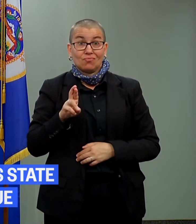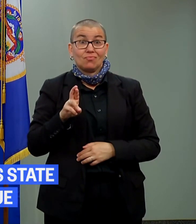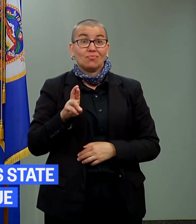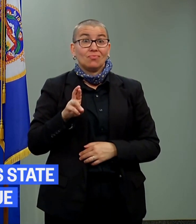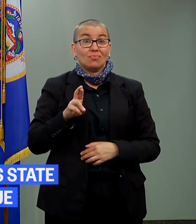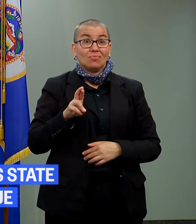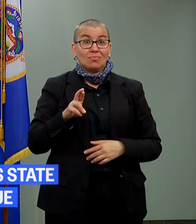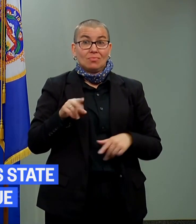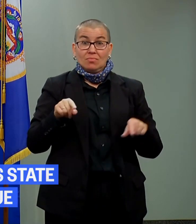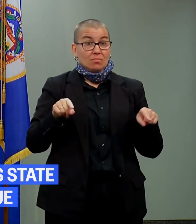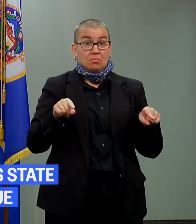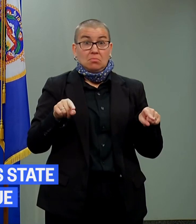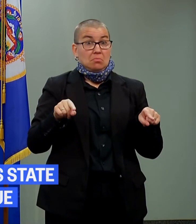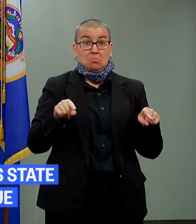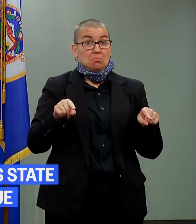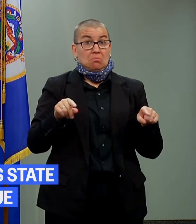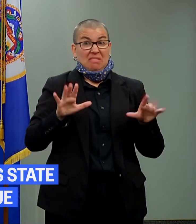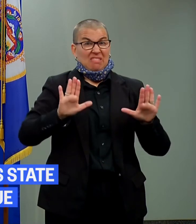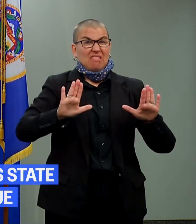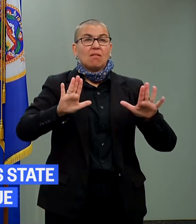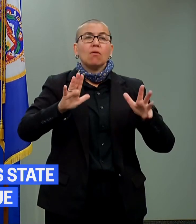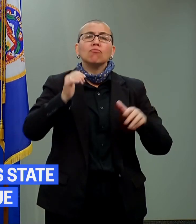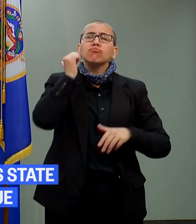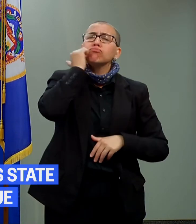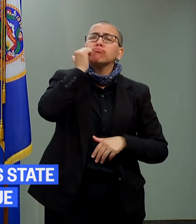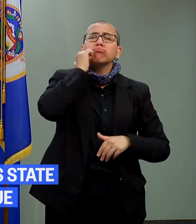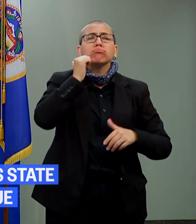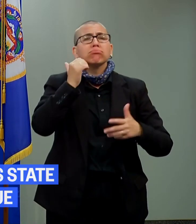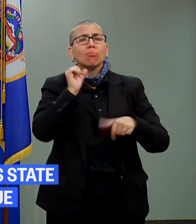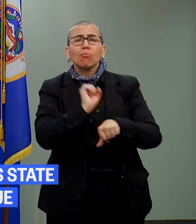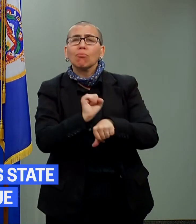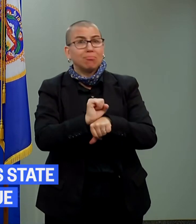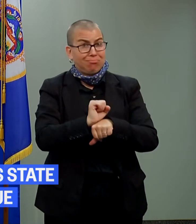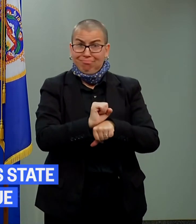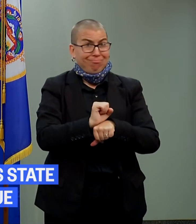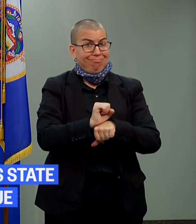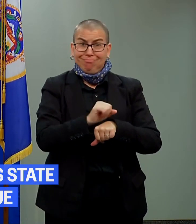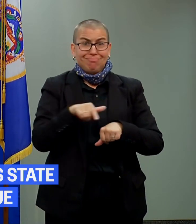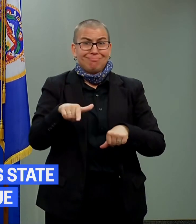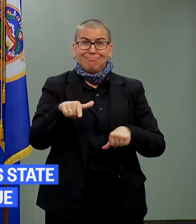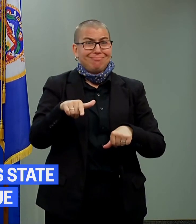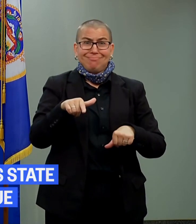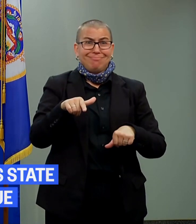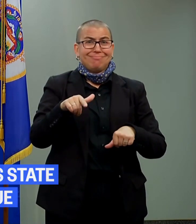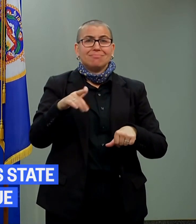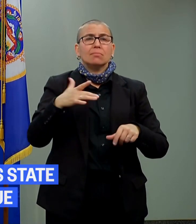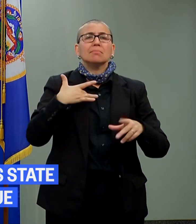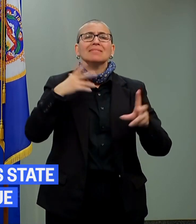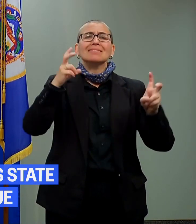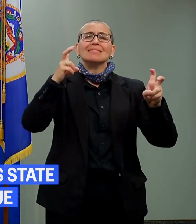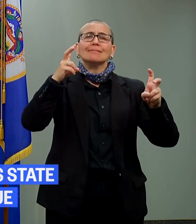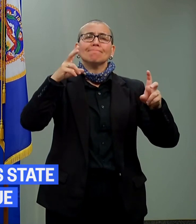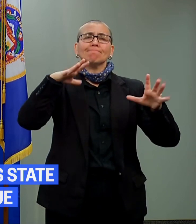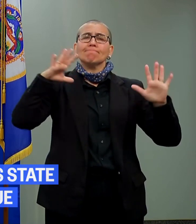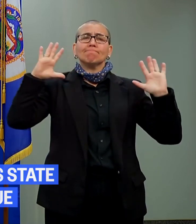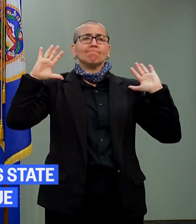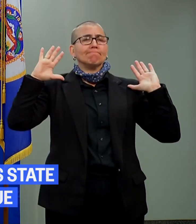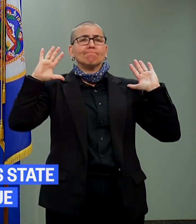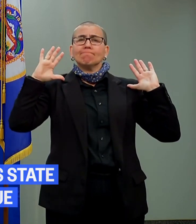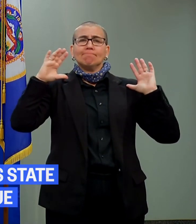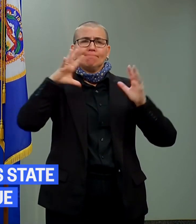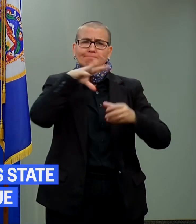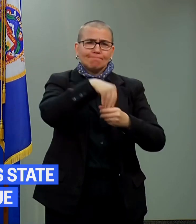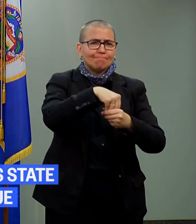normal area of responsibility, and they stood tall. This was sheriffs from all over the state of